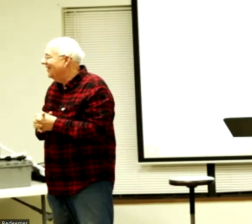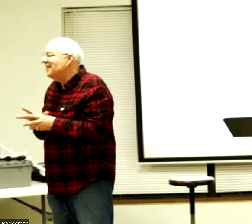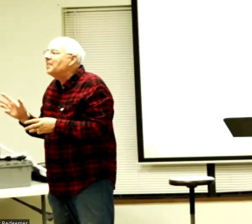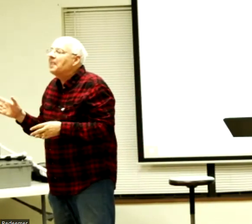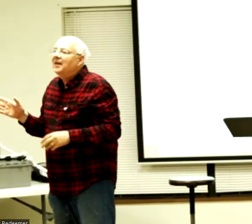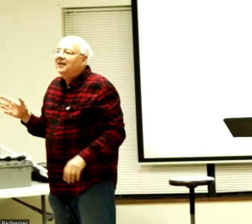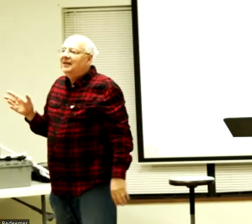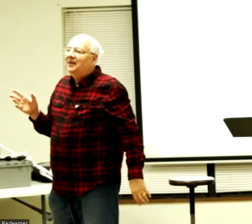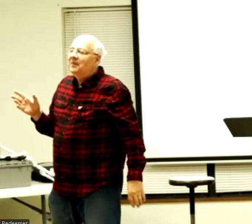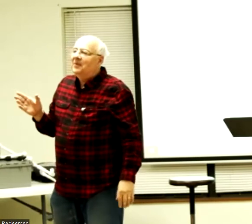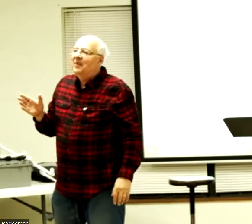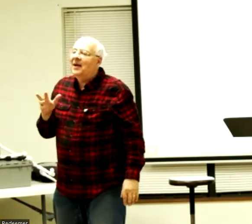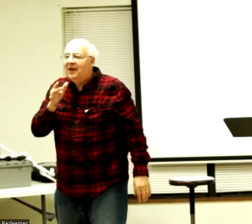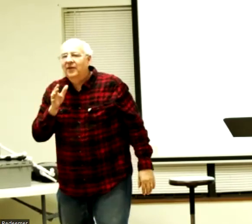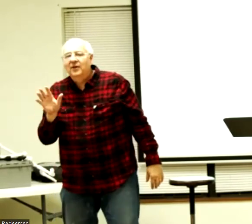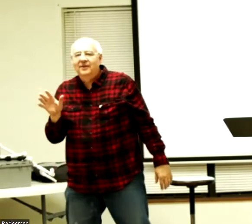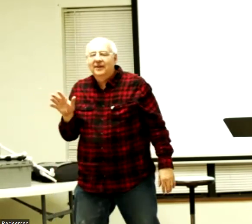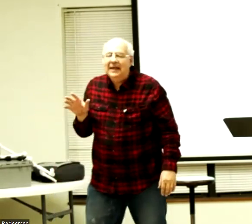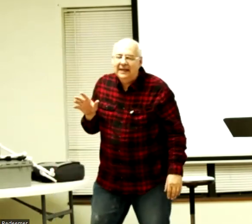too. My mother